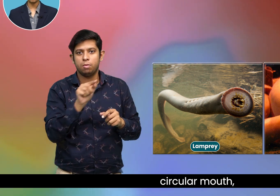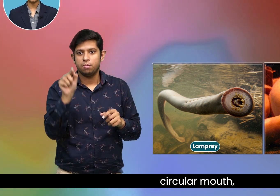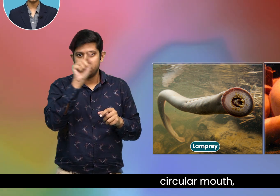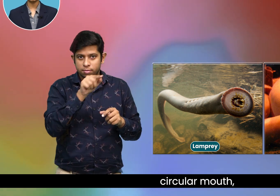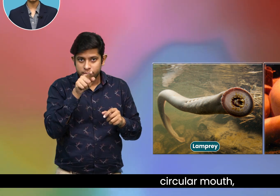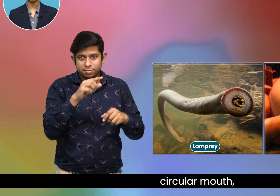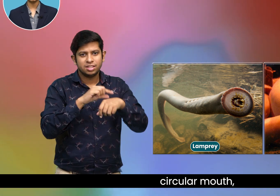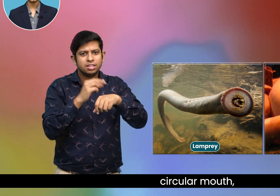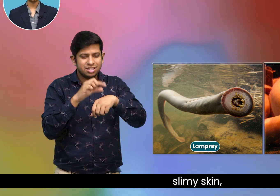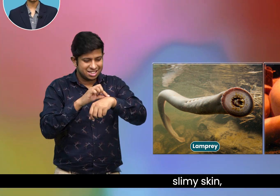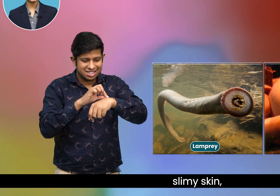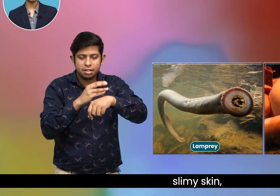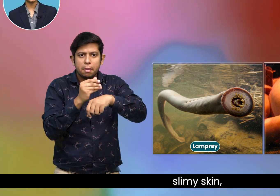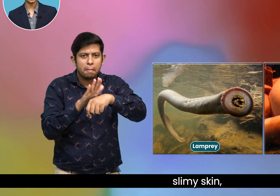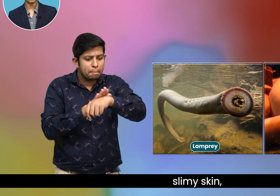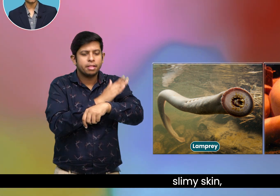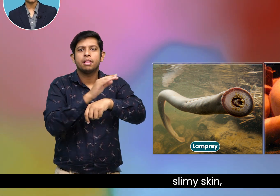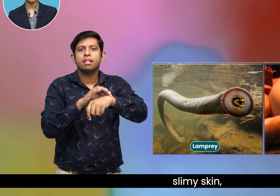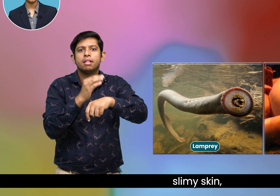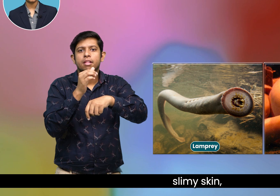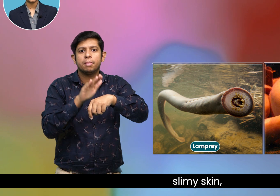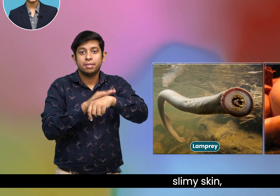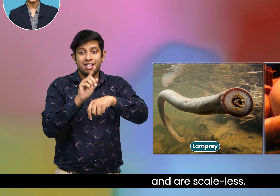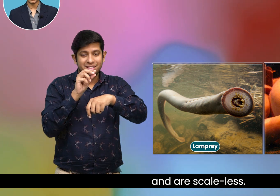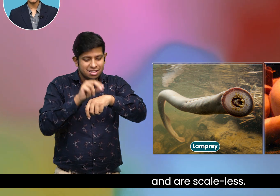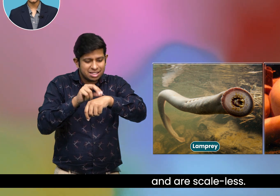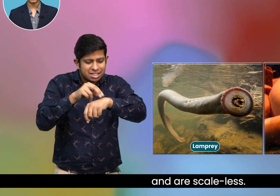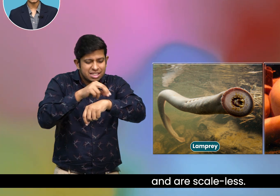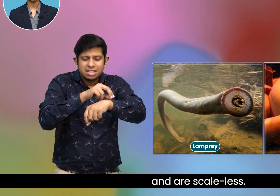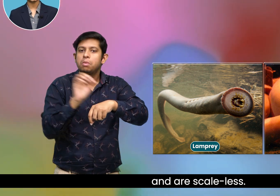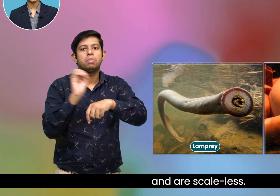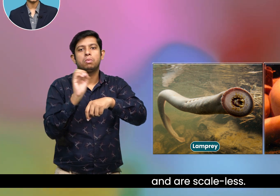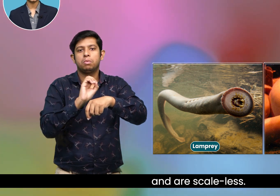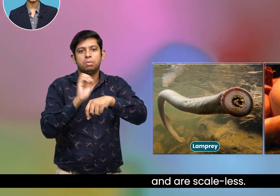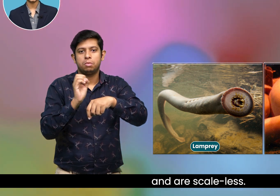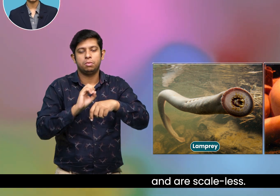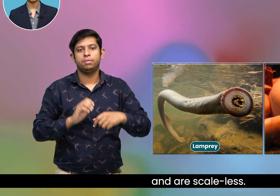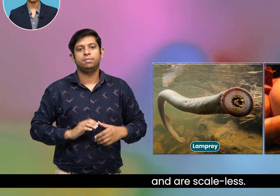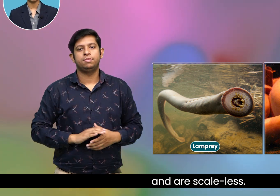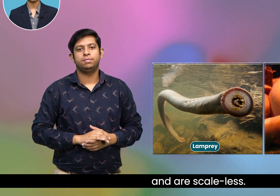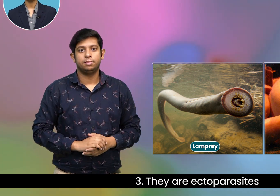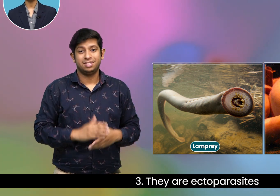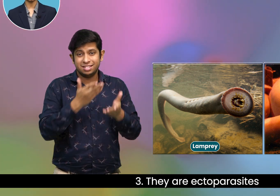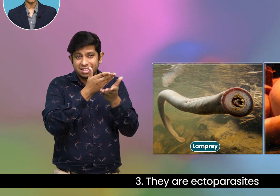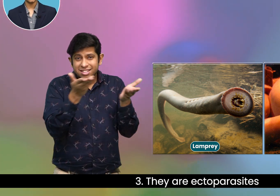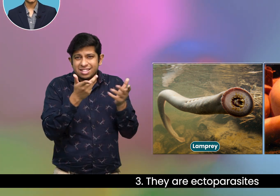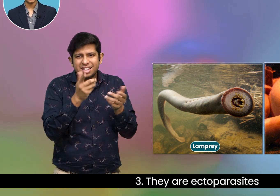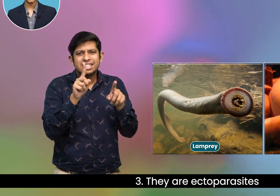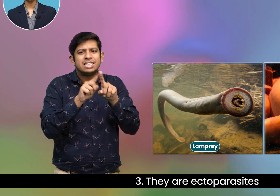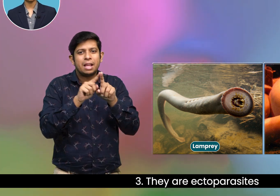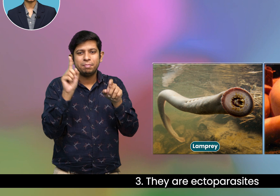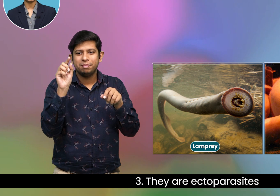circular mouth, slimy skin, and are scaleless. They